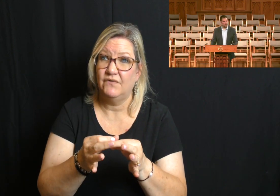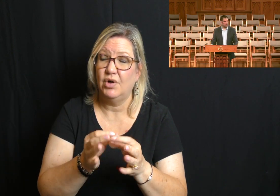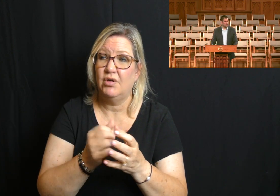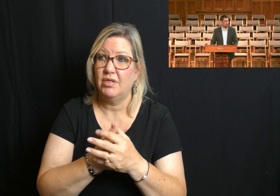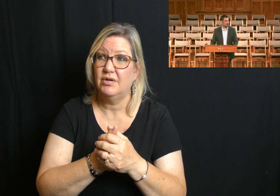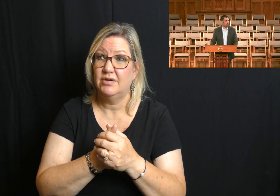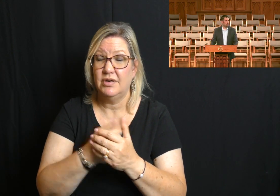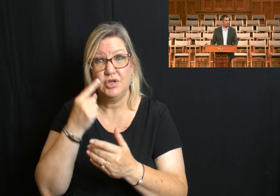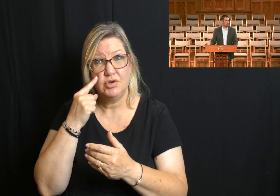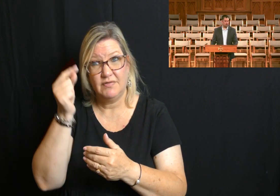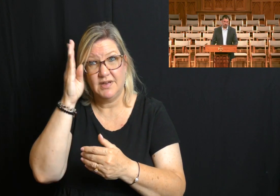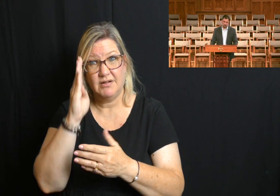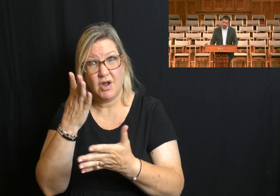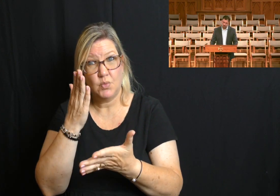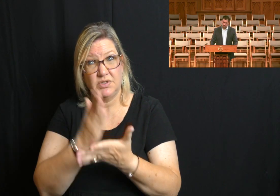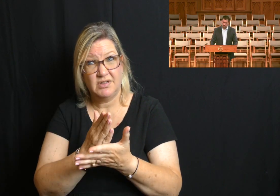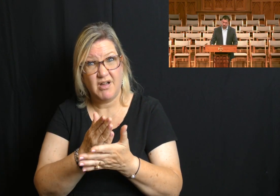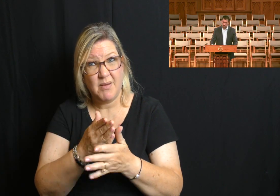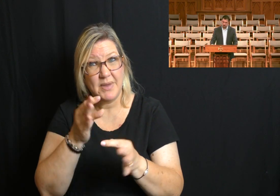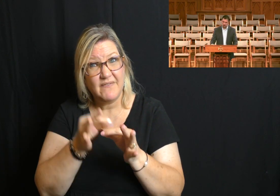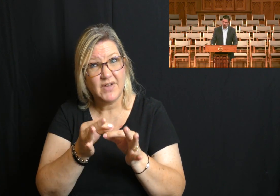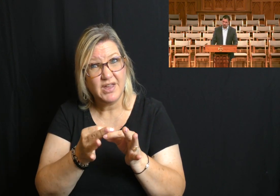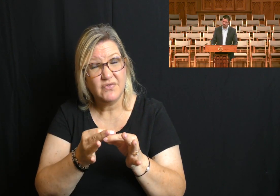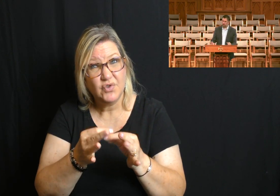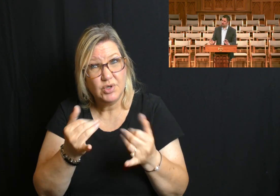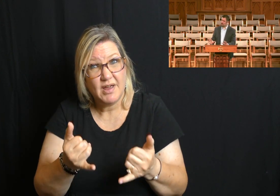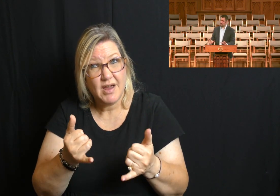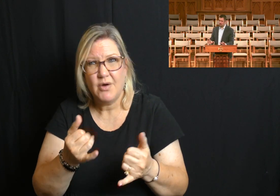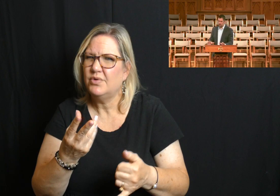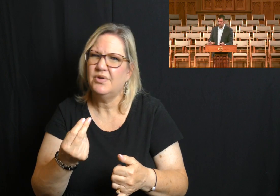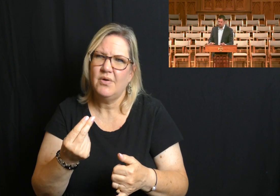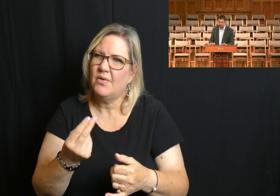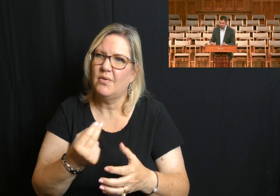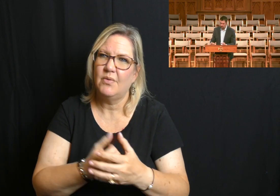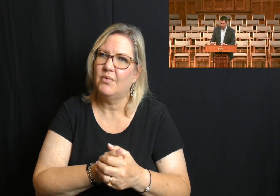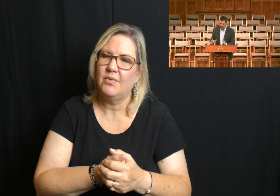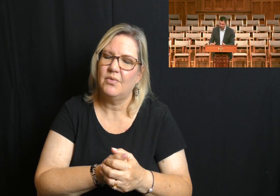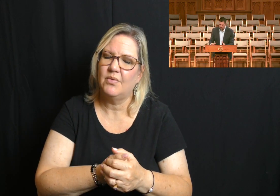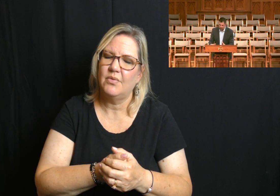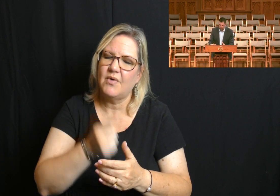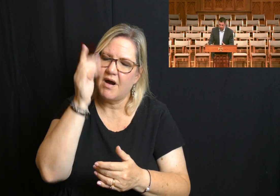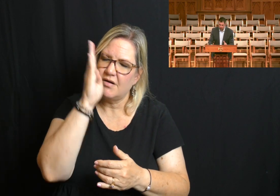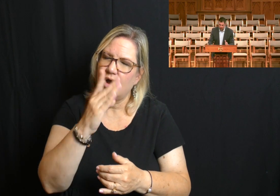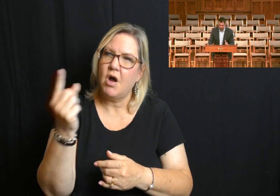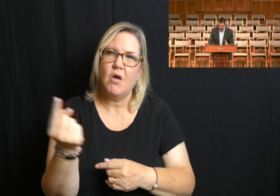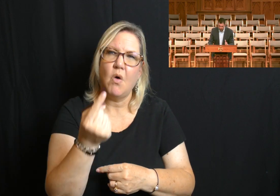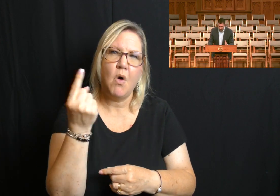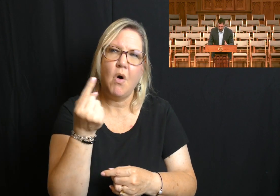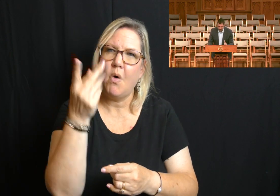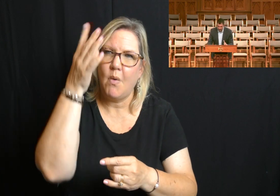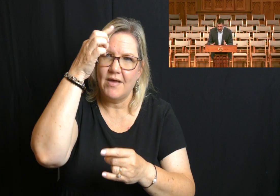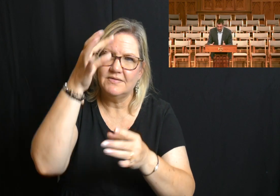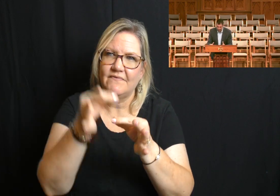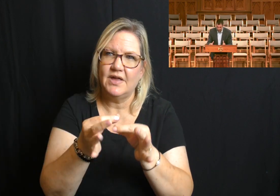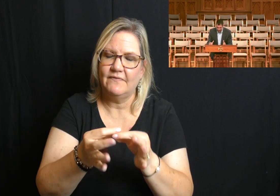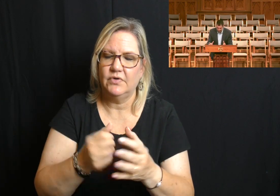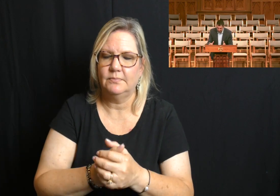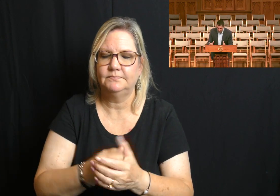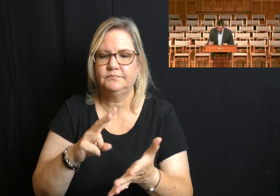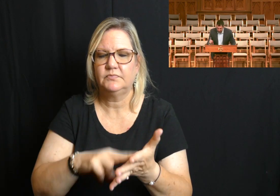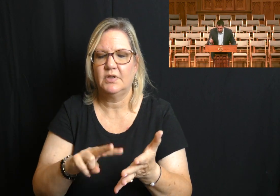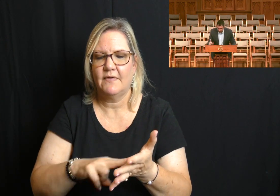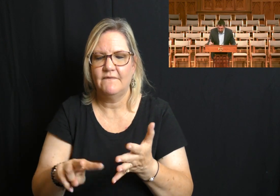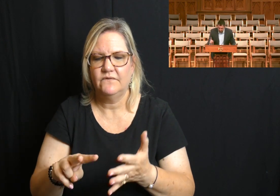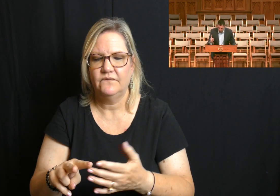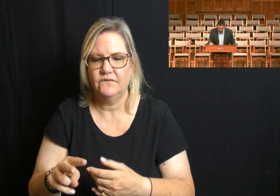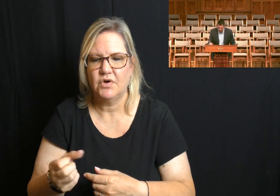being faithful now? No. Note the contradiction between verse 11 and verse 12. Let's read it again. It says like